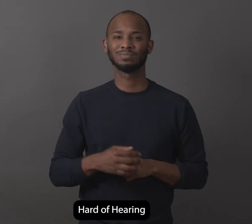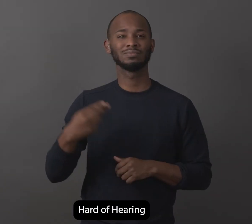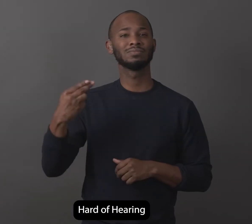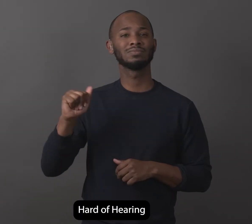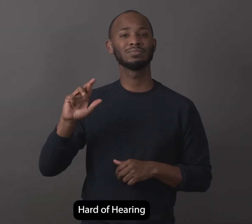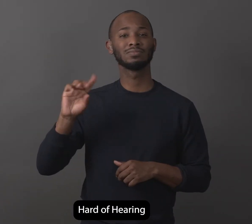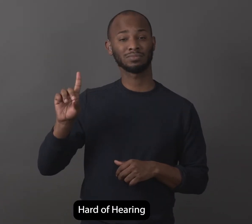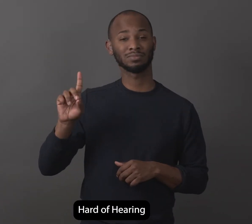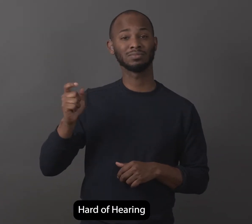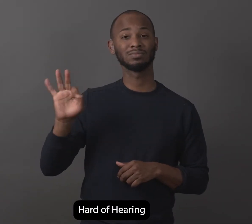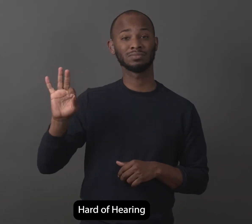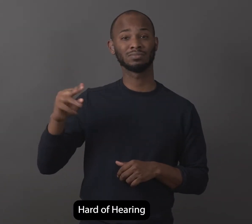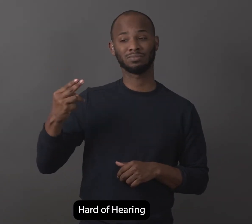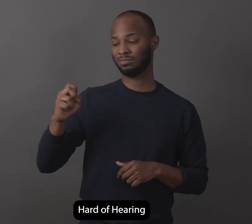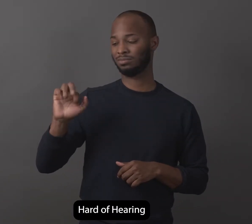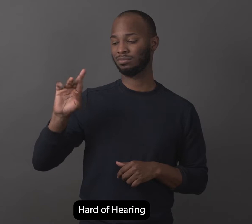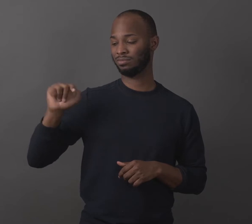Hard of hearing.